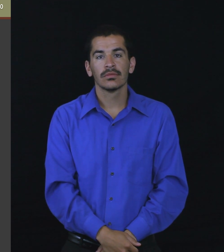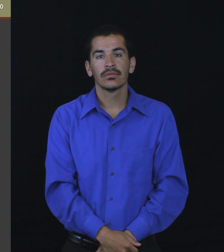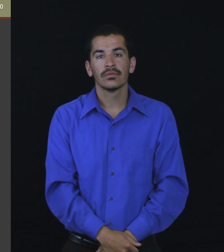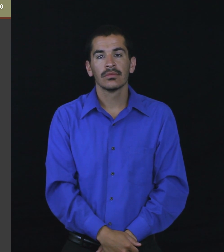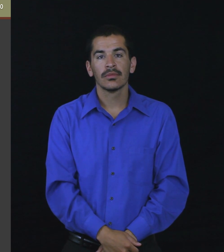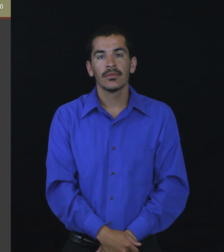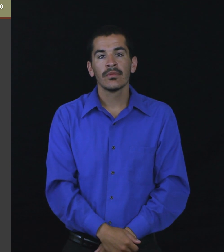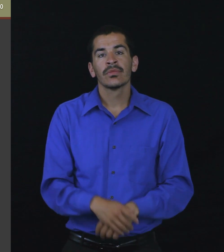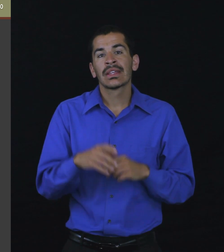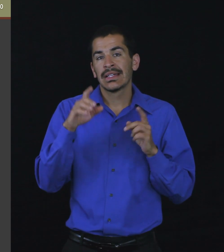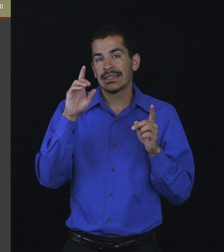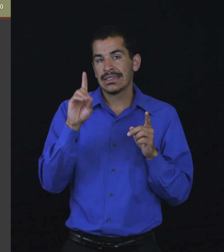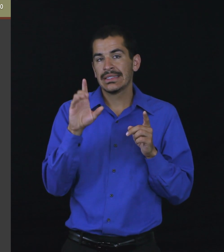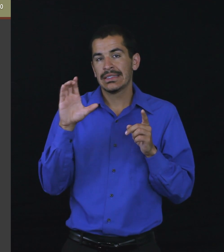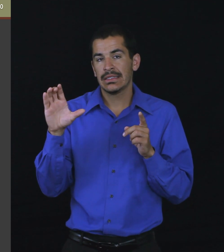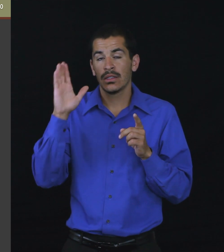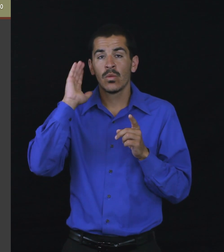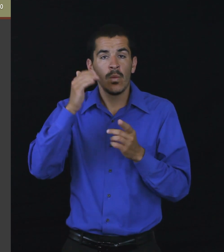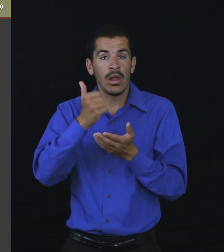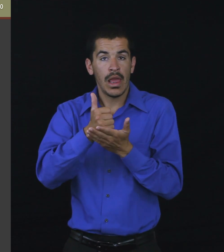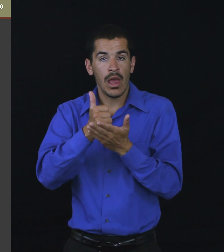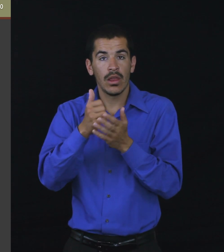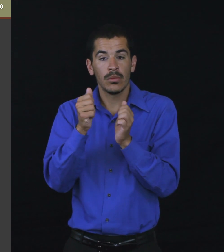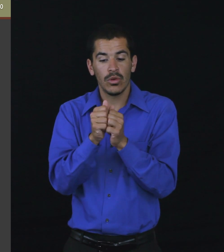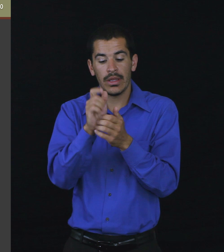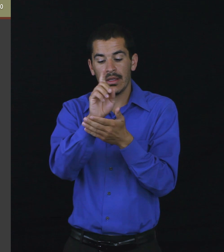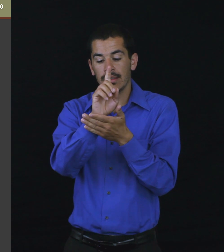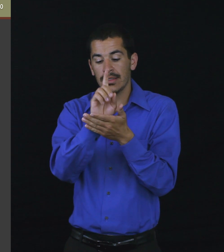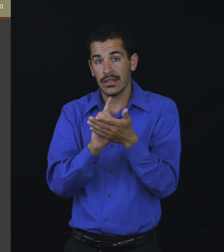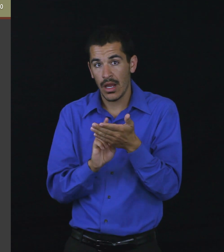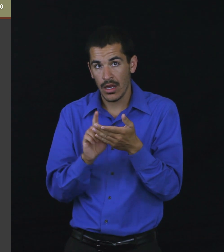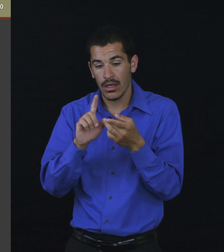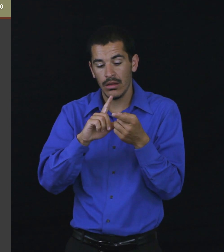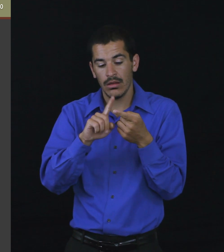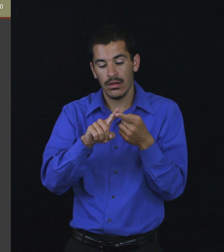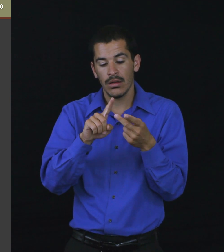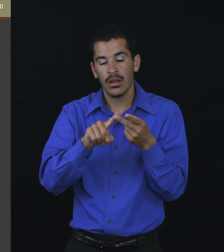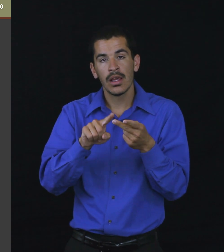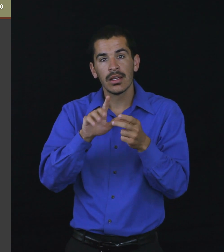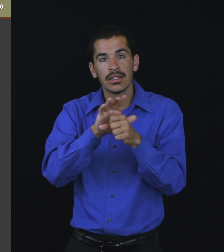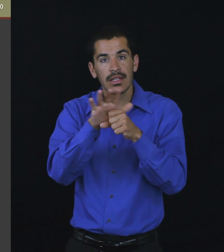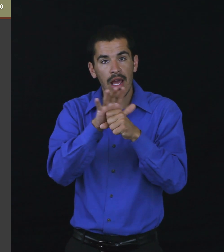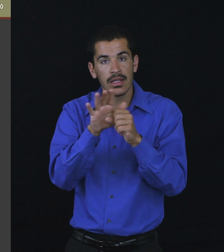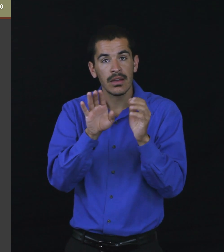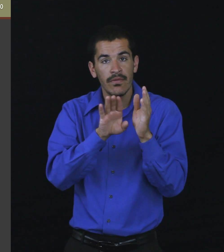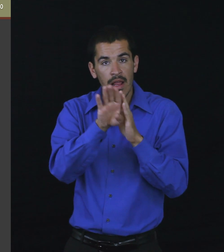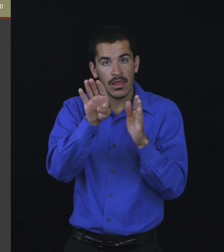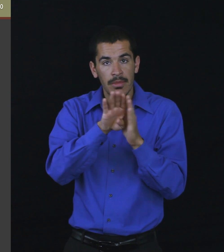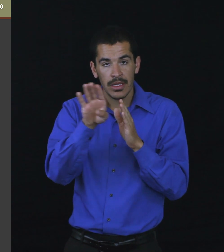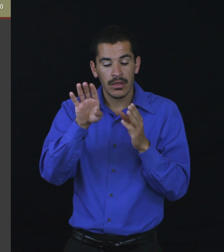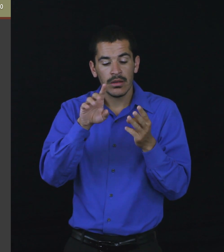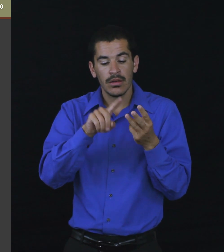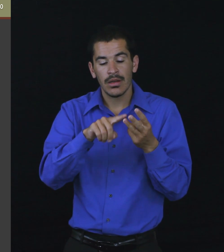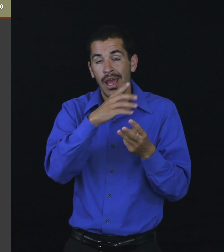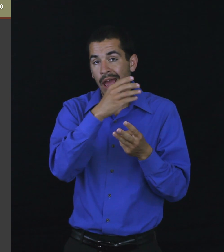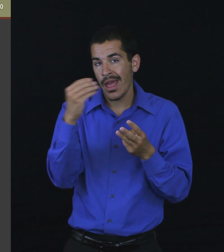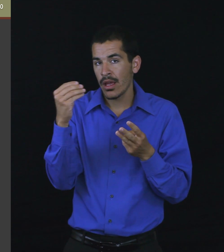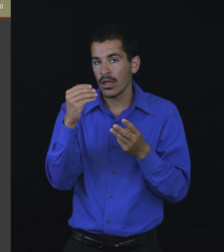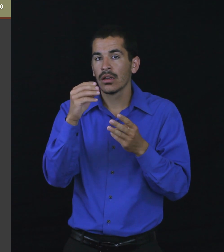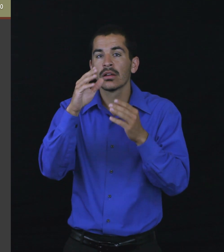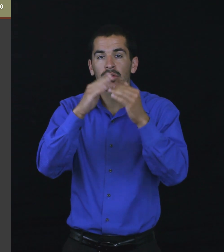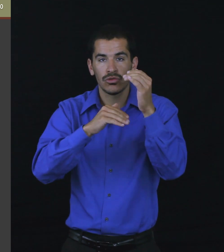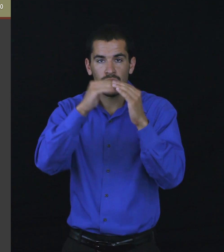The DCC will assist with design, site development, and construction once the